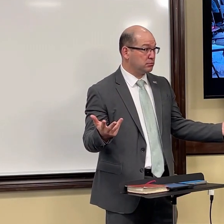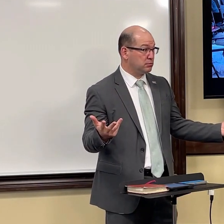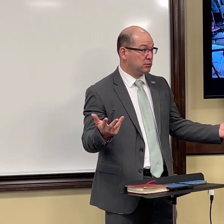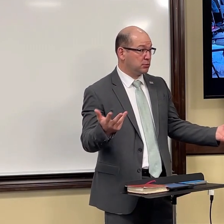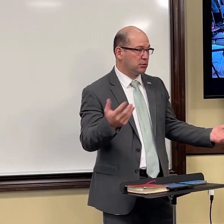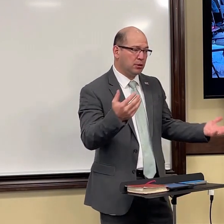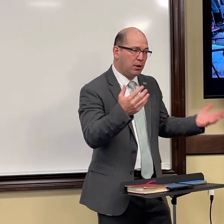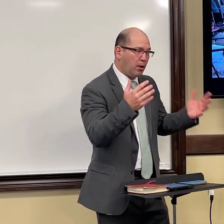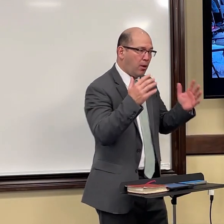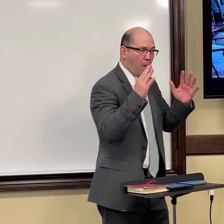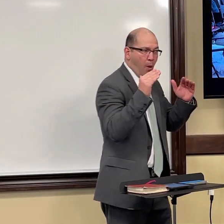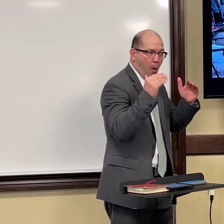What is your response?